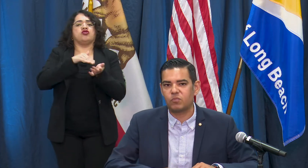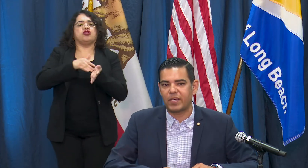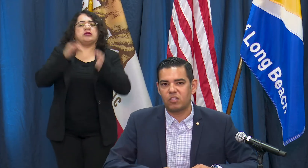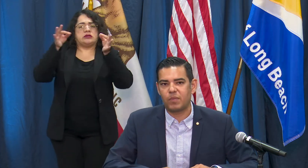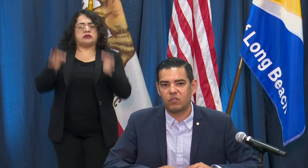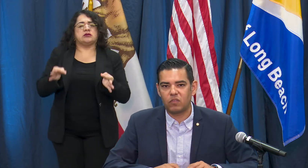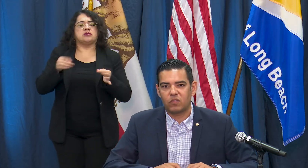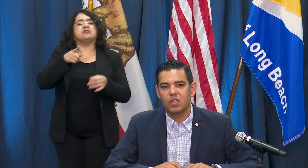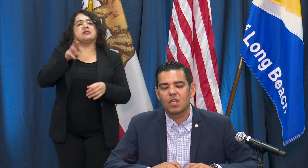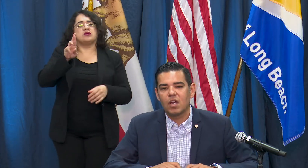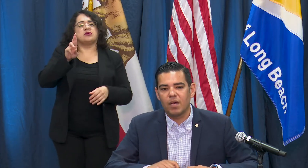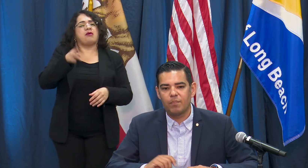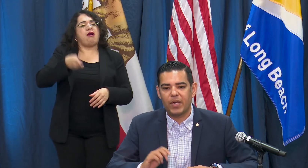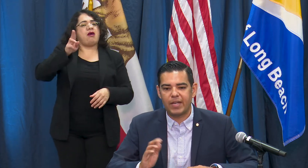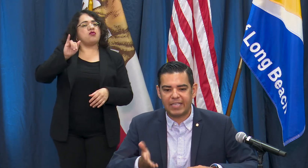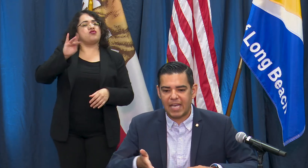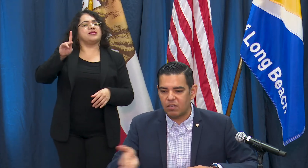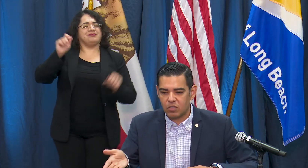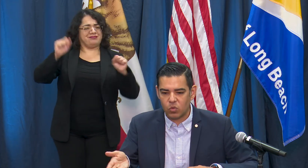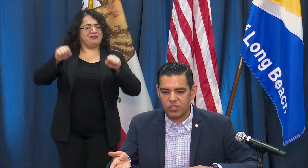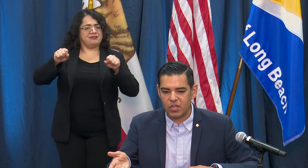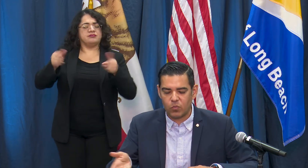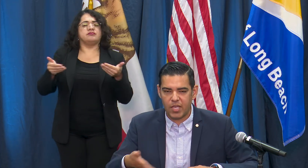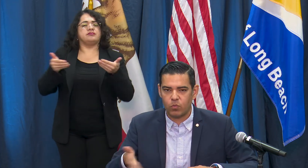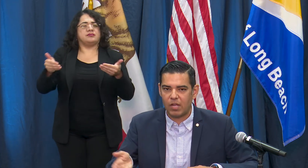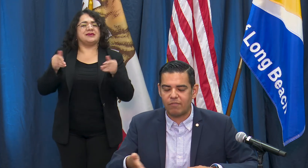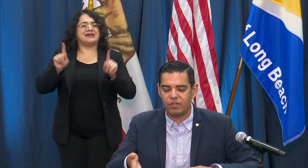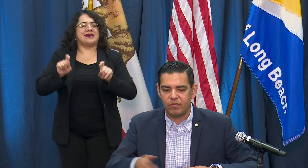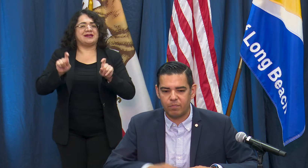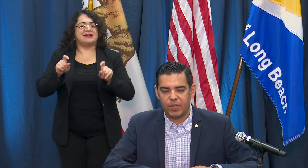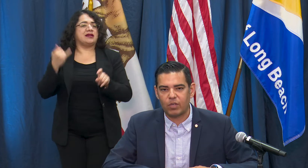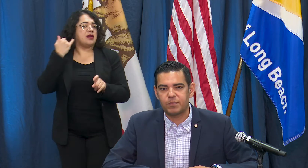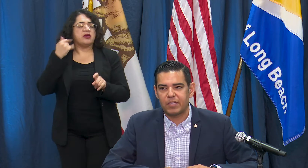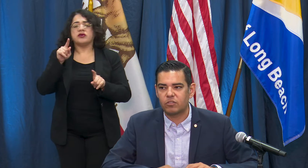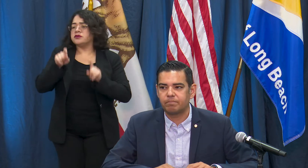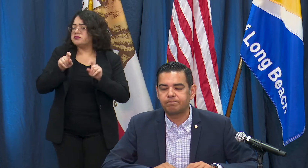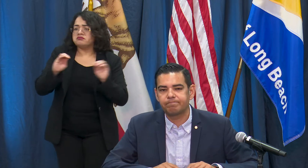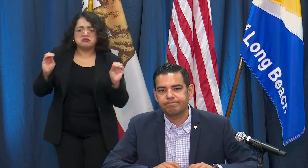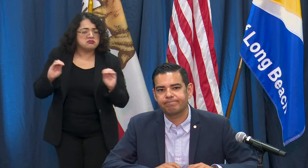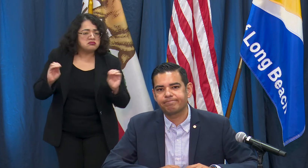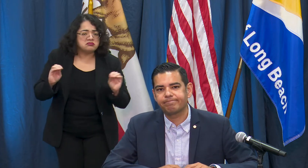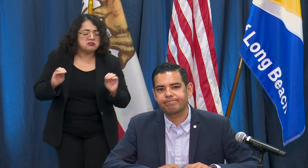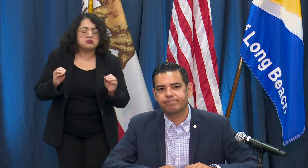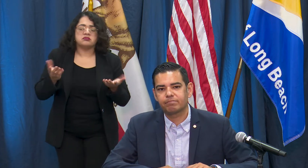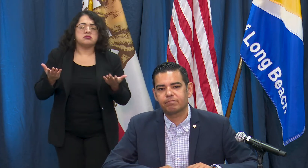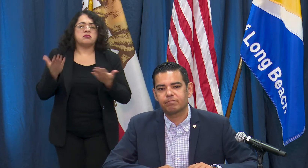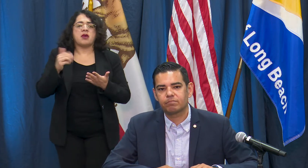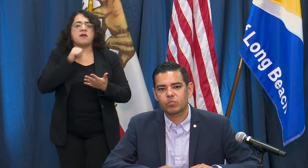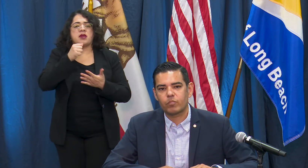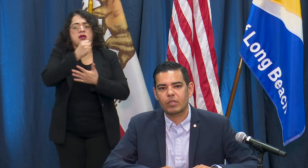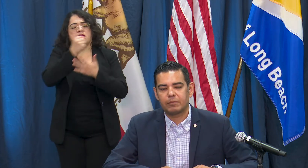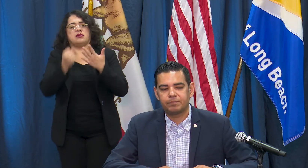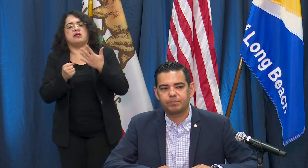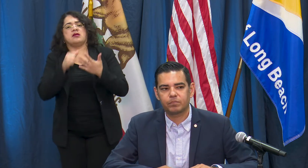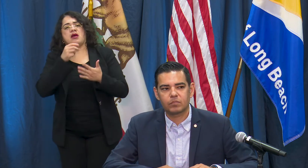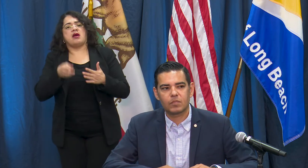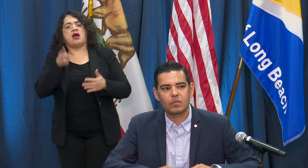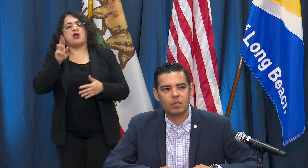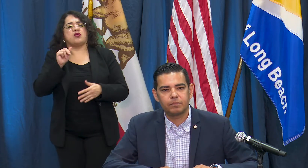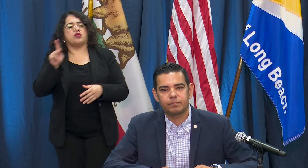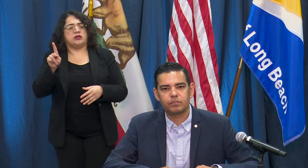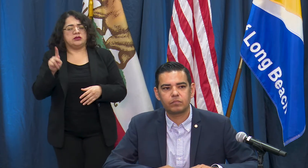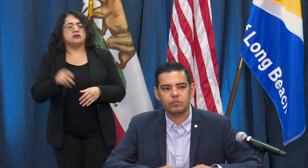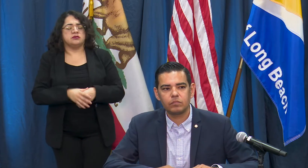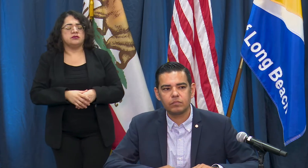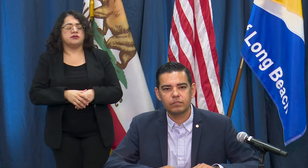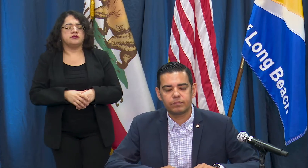on a case-by-case basis. But again, towards the end of the week, we'll have an even bigger expansion. And Dr. Davis, this lends itself to another